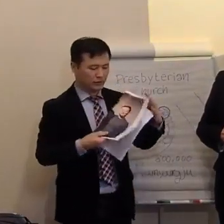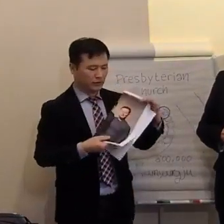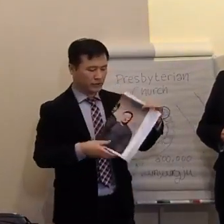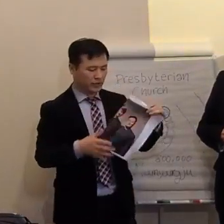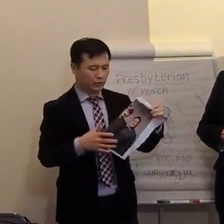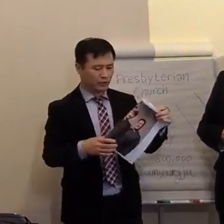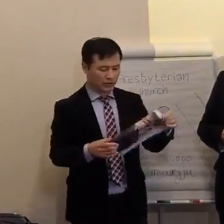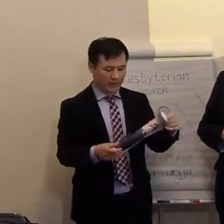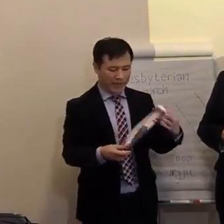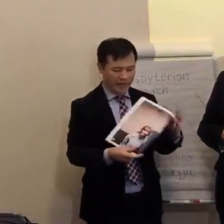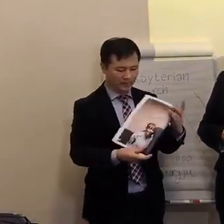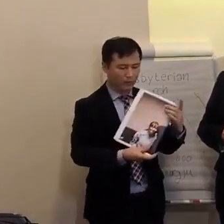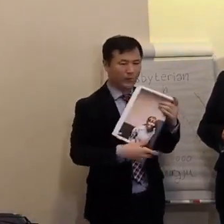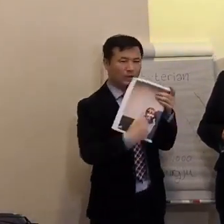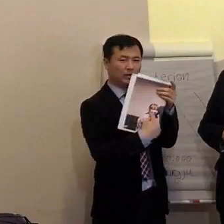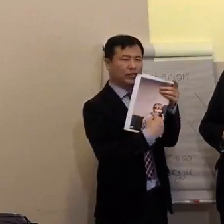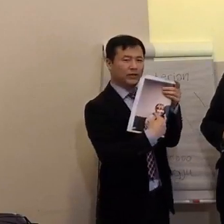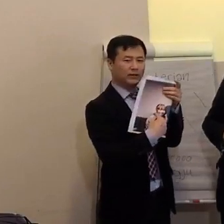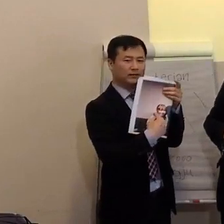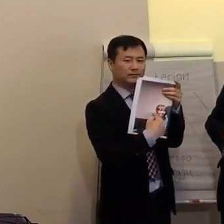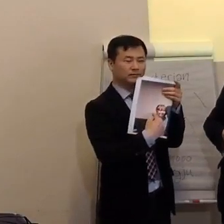So she came with her daughter.